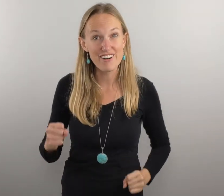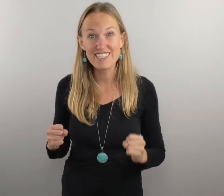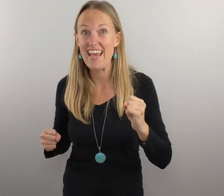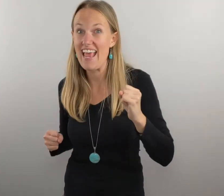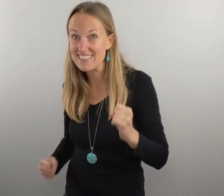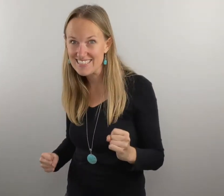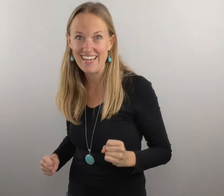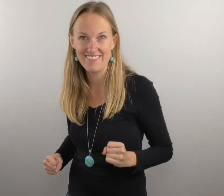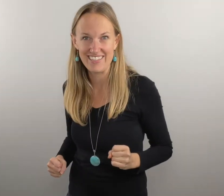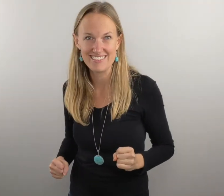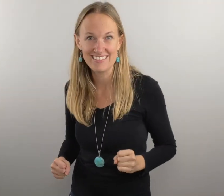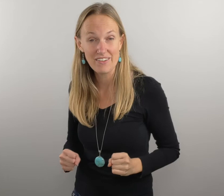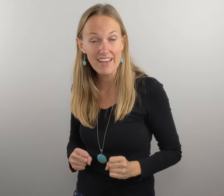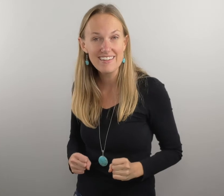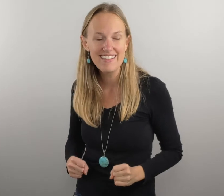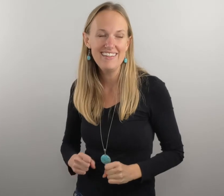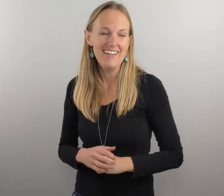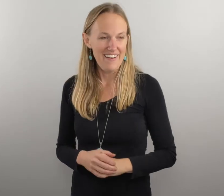first and second verse. Okay? Okay.